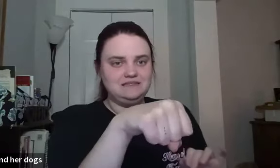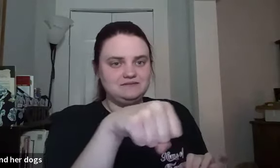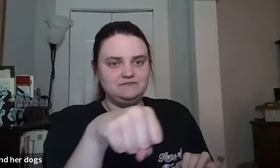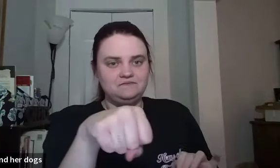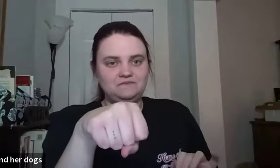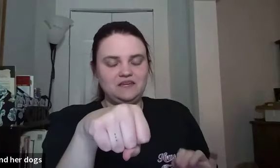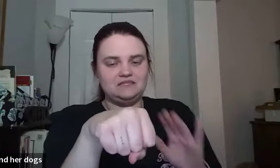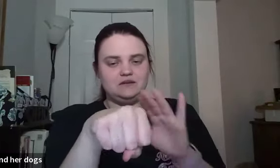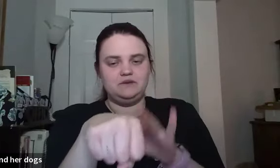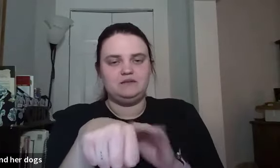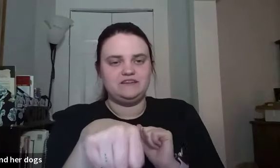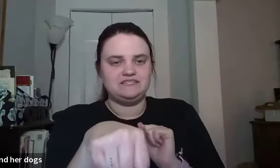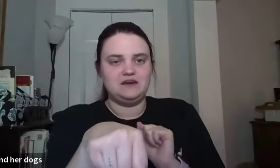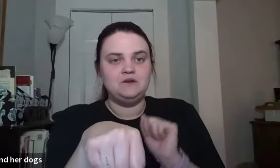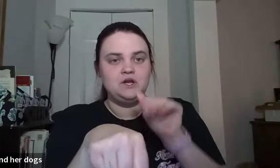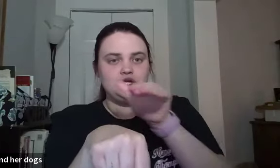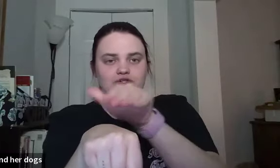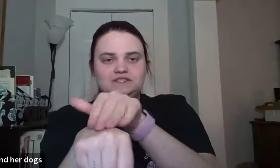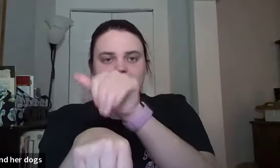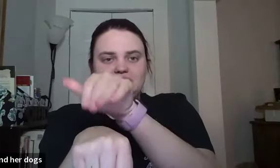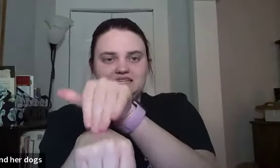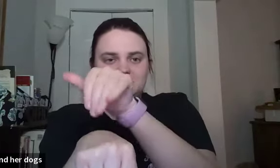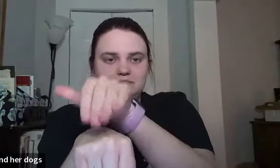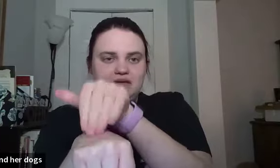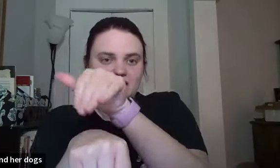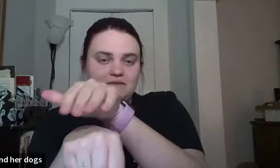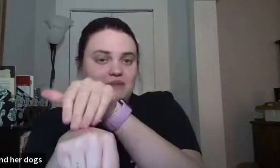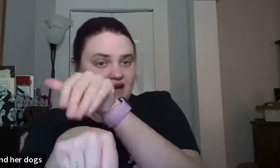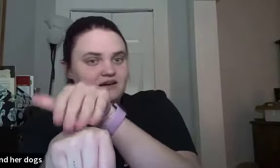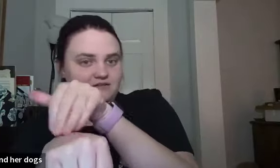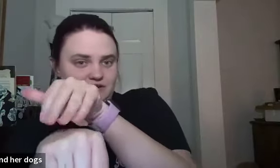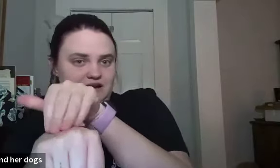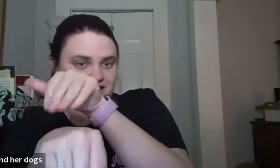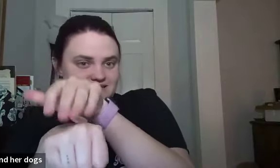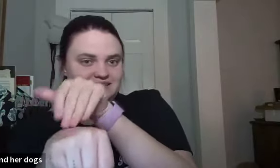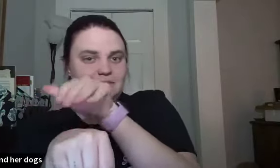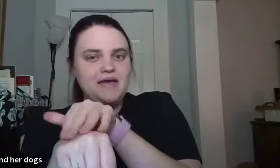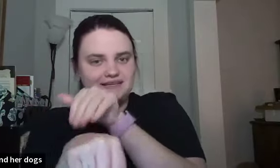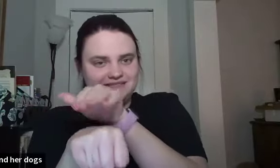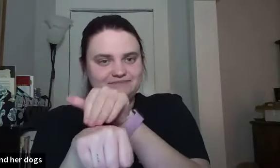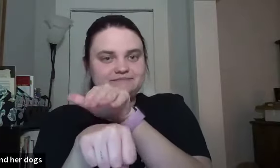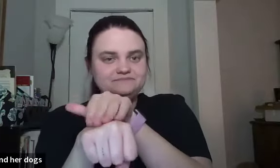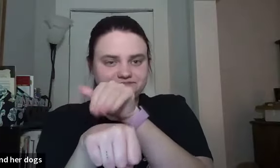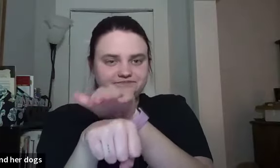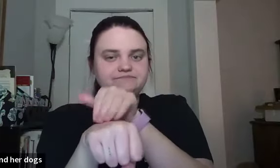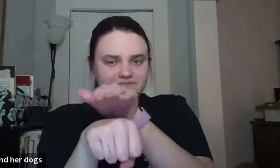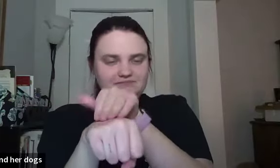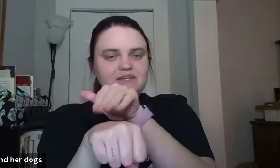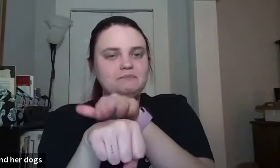S, and it's going to be kind of facing down. Your dominant is going to pet the back of your hand. Pet.